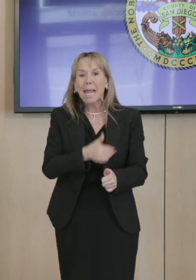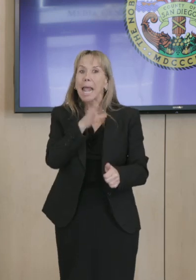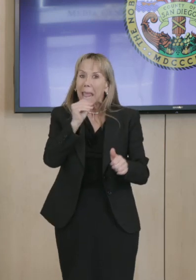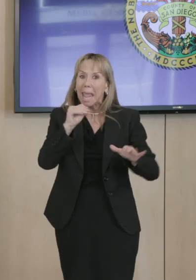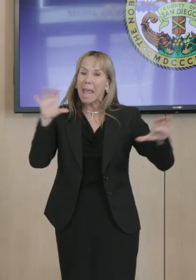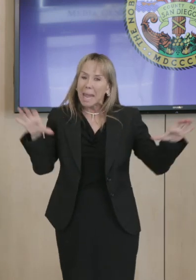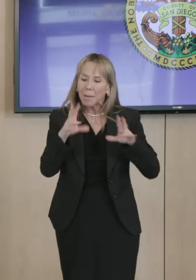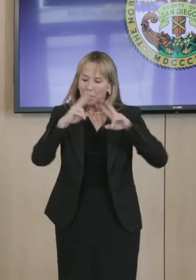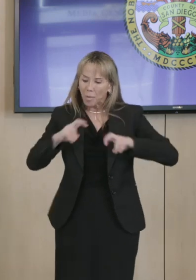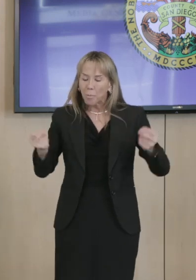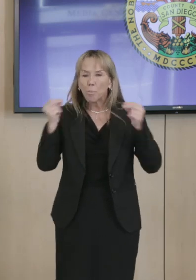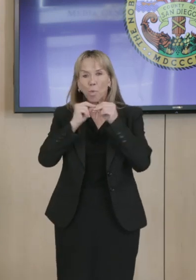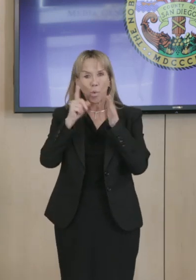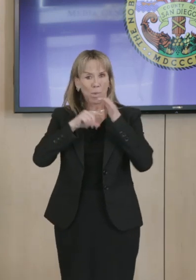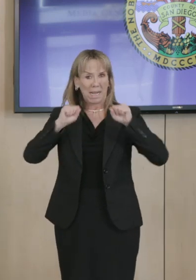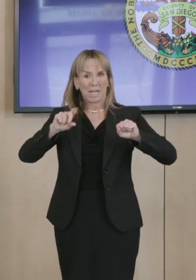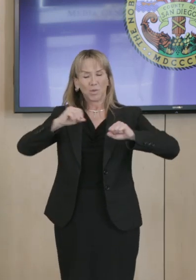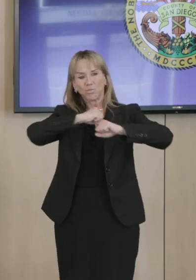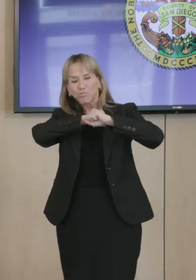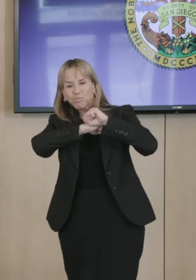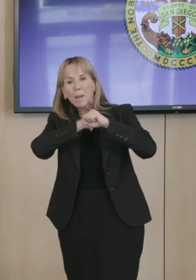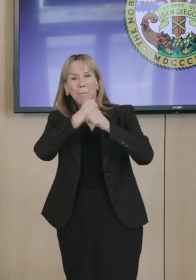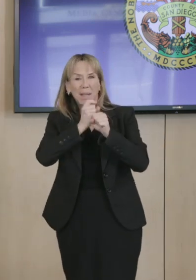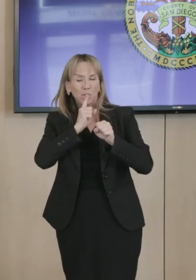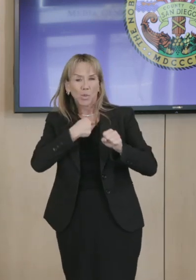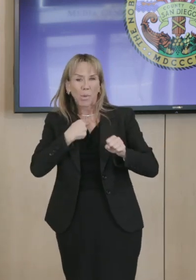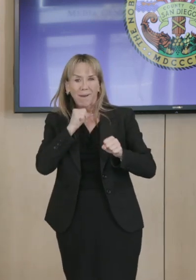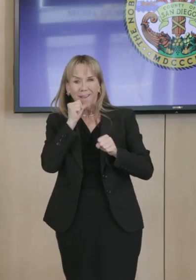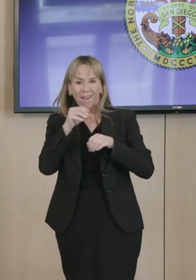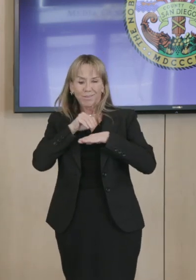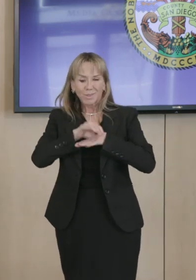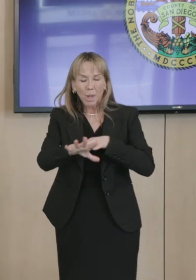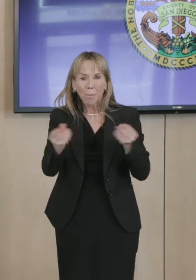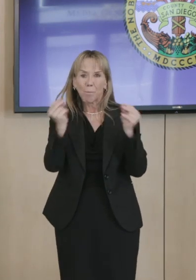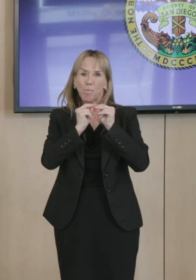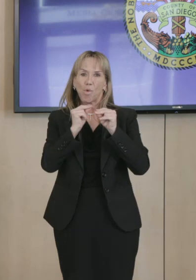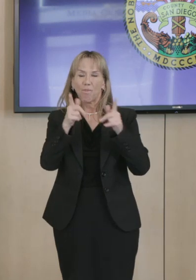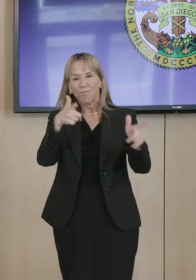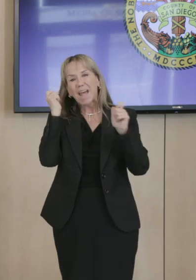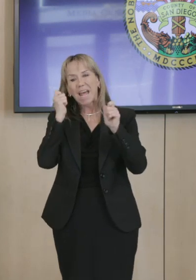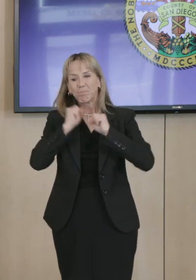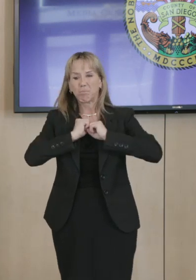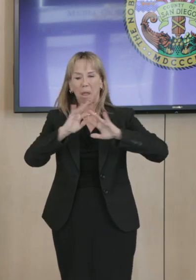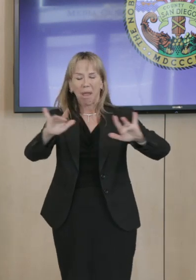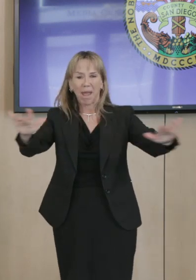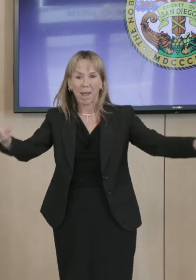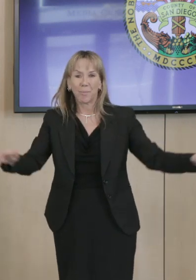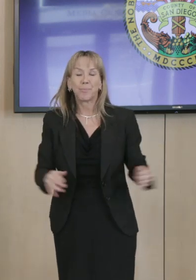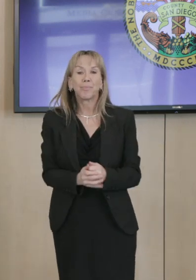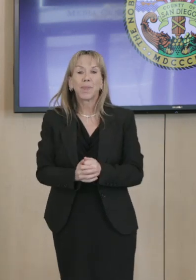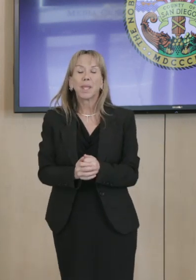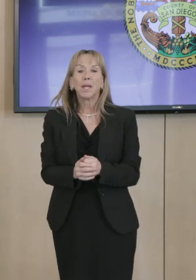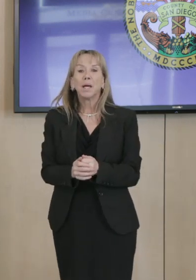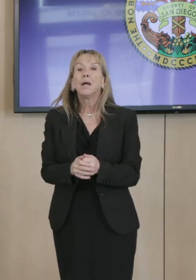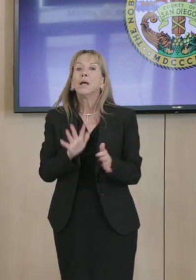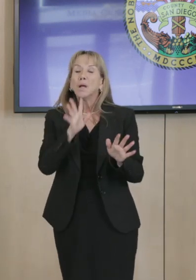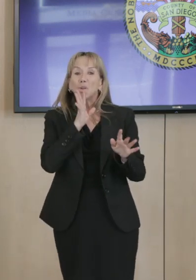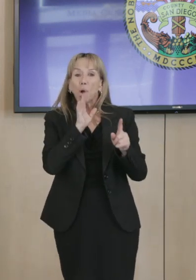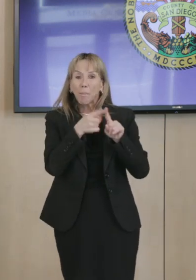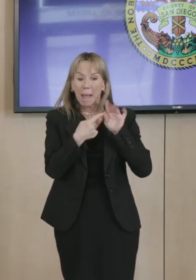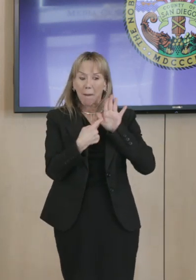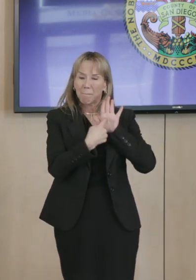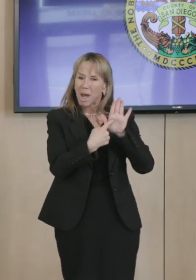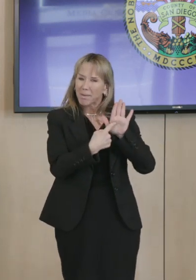more to help ensure that we are slowing the spread. And one point on the modeling question, we are not in any way holding back